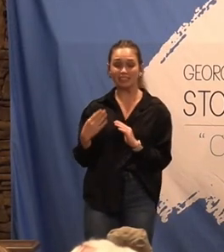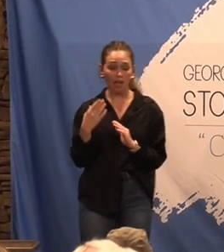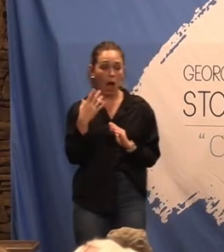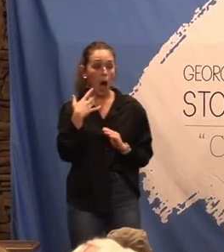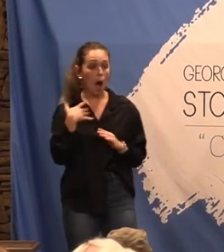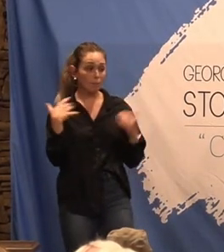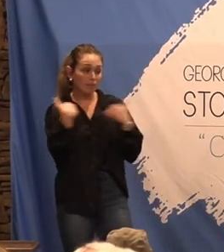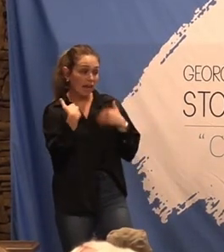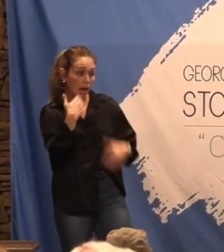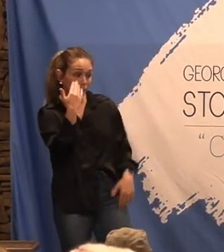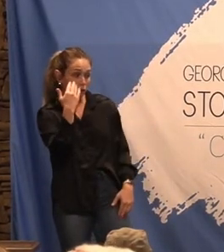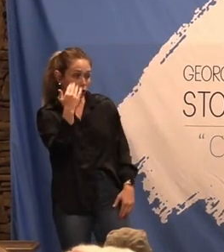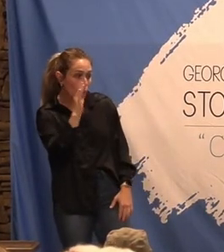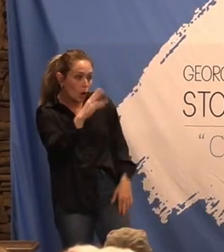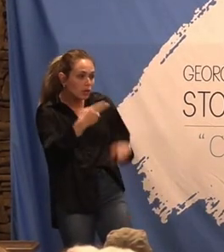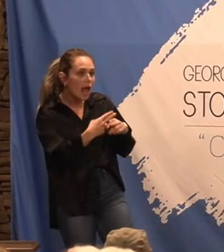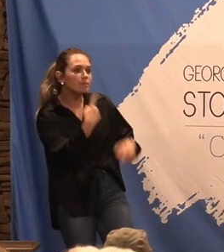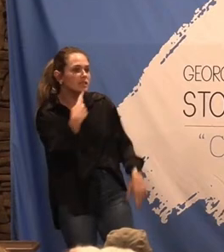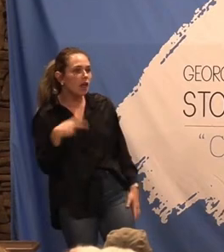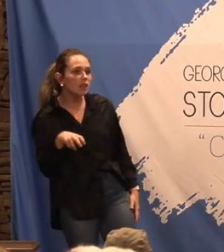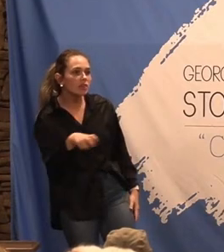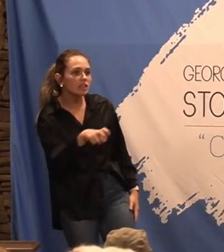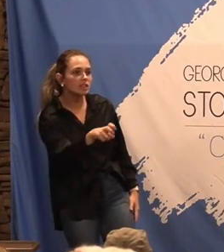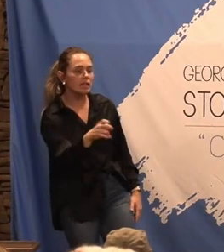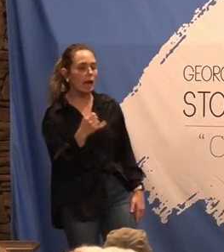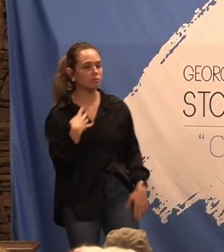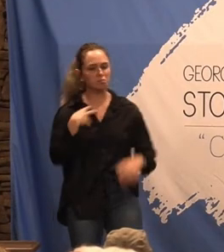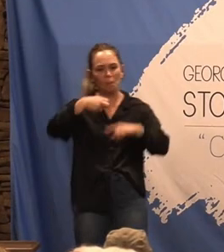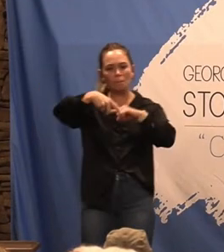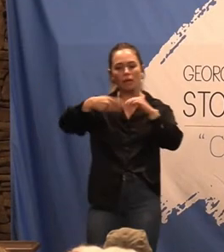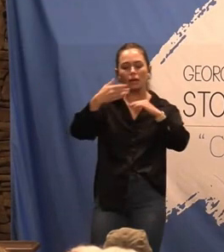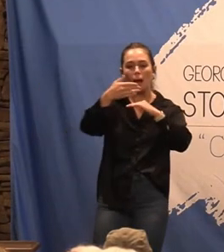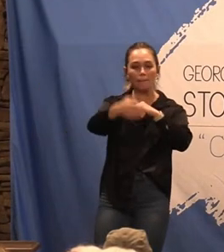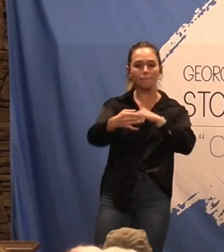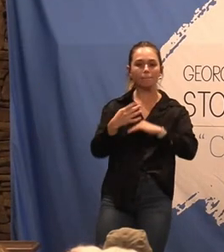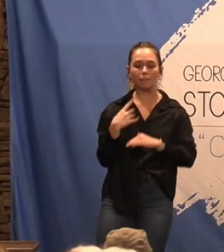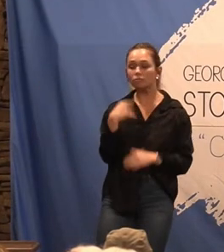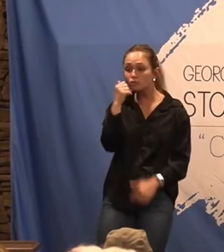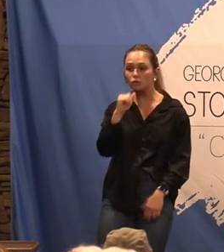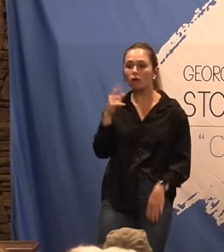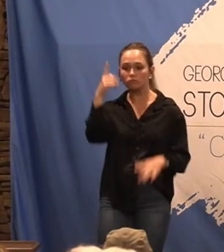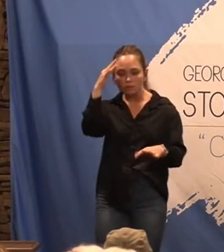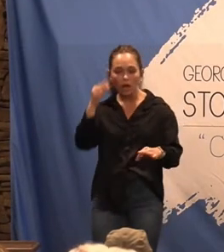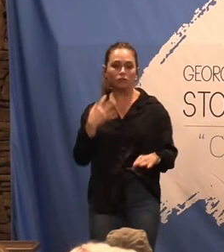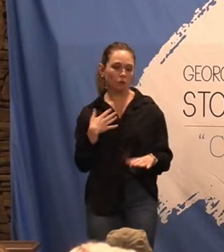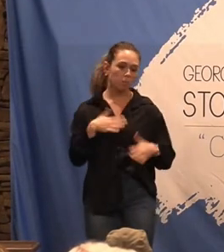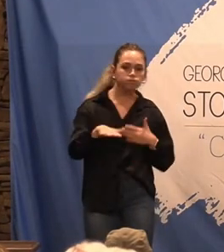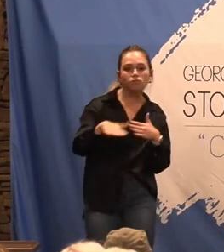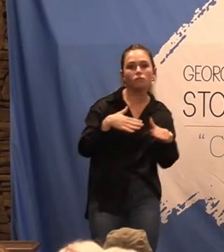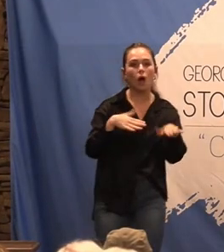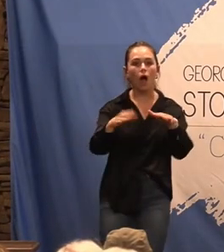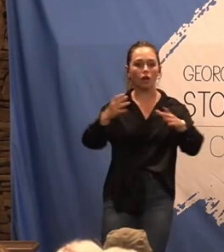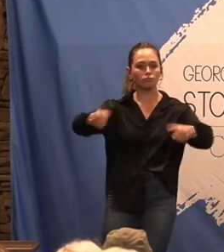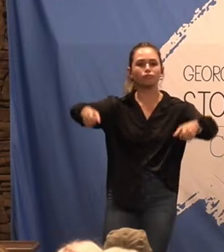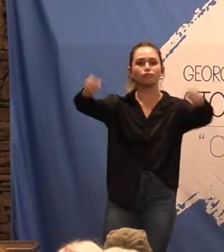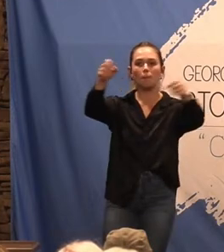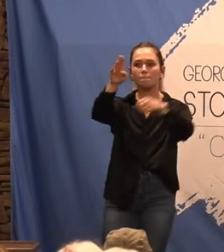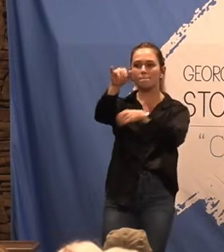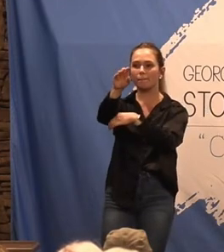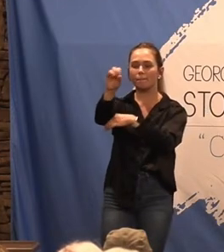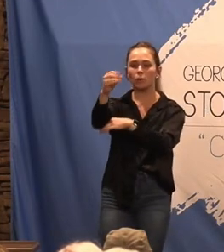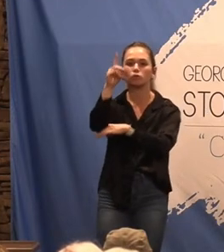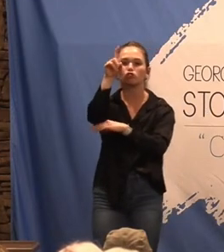name. Go ask them. Though it was after midnight, the little girl went out into the forest, and under a cathedral of bamboo, she